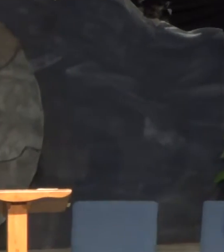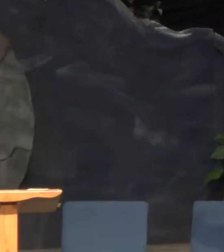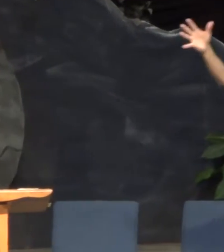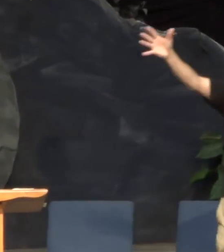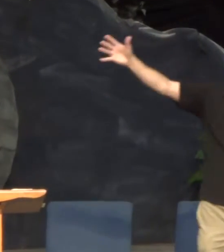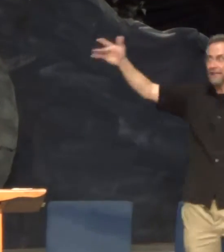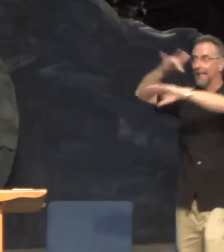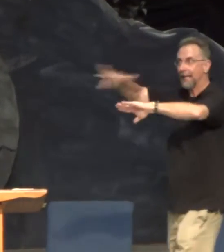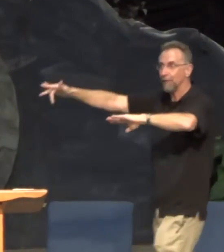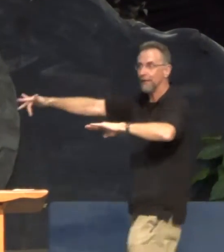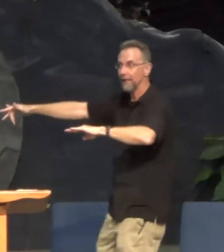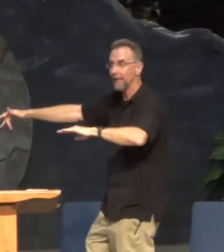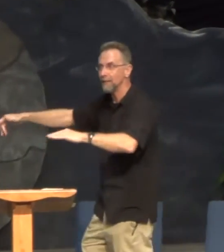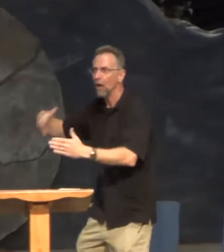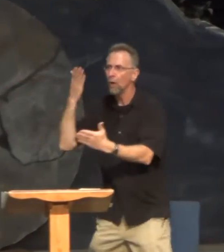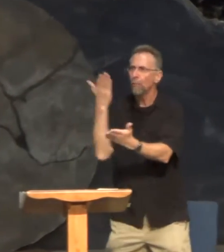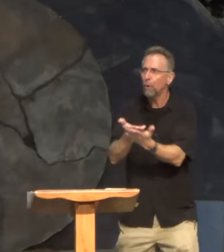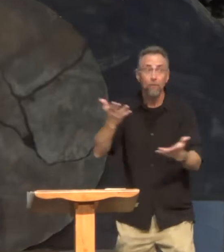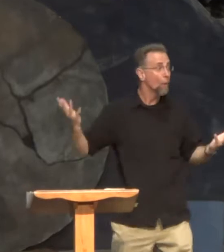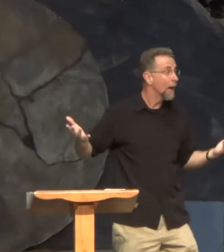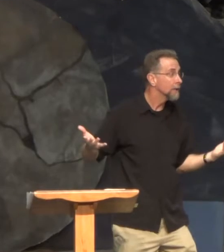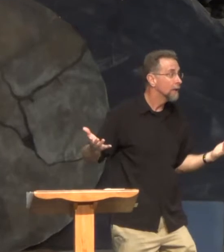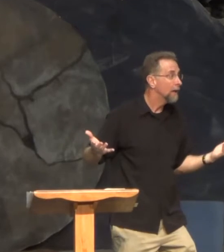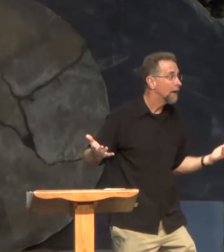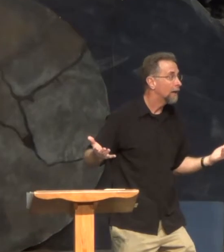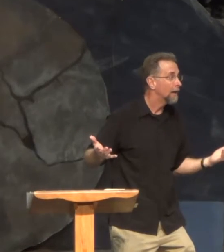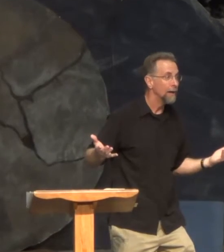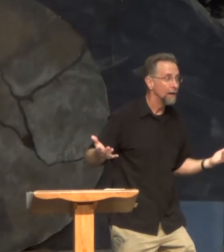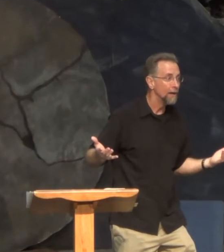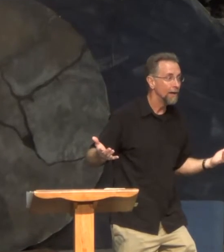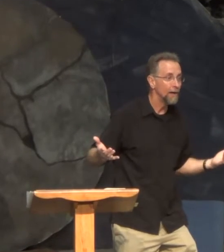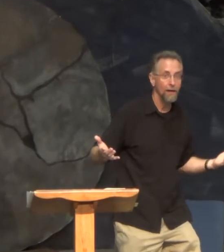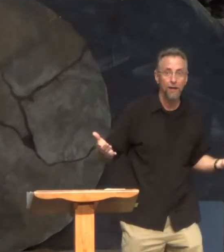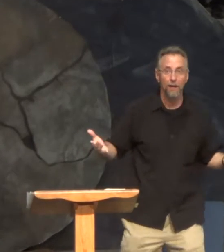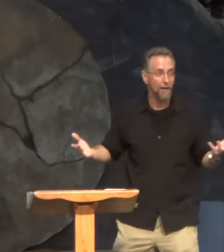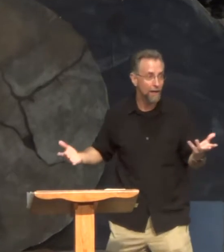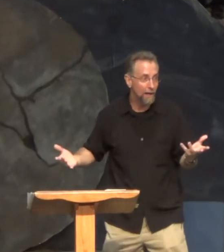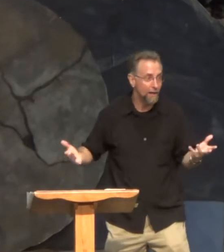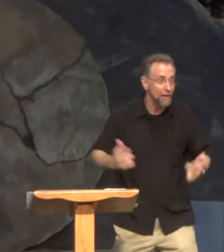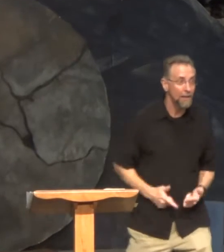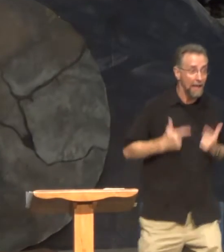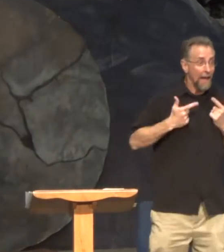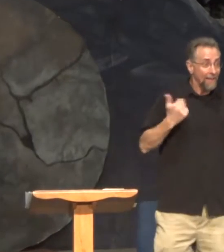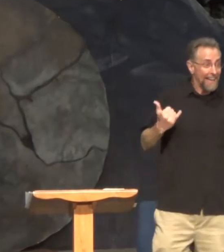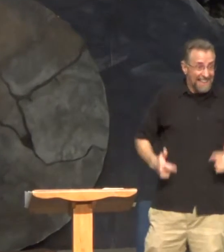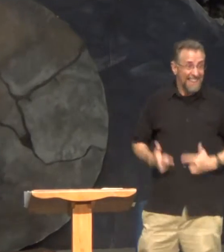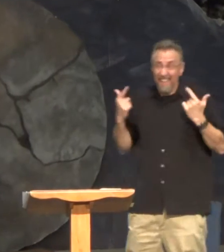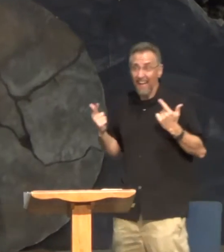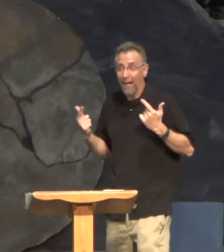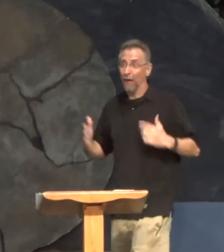He's gone. He's not here. The tomb is empty. And that is the proof that He's alive.